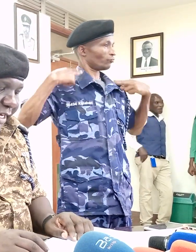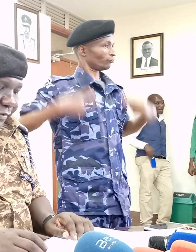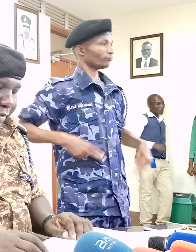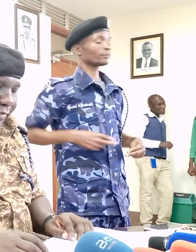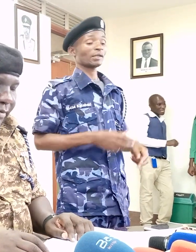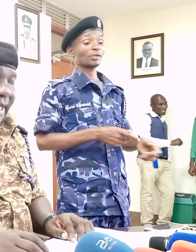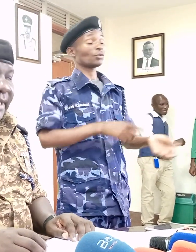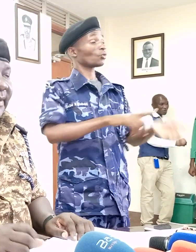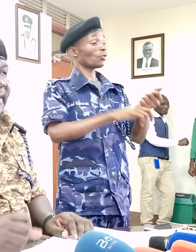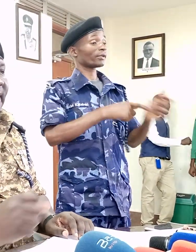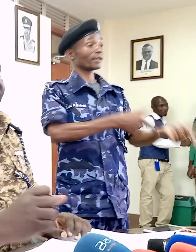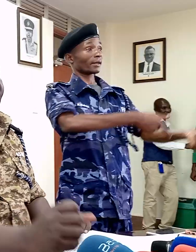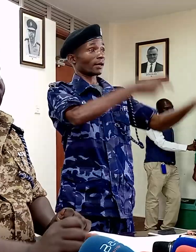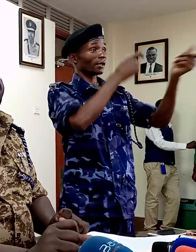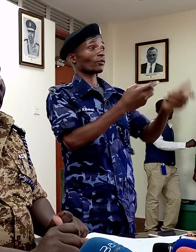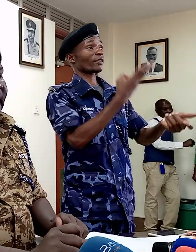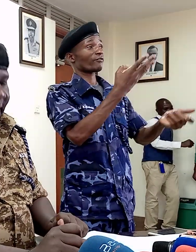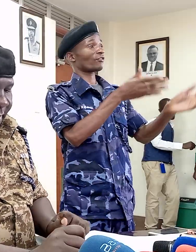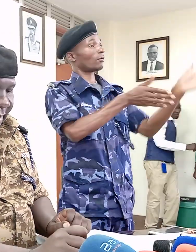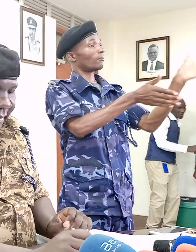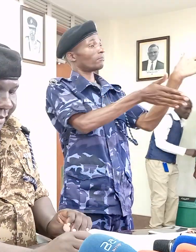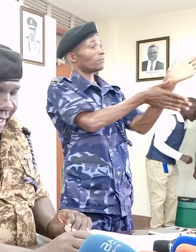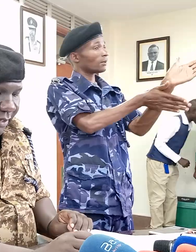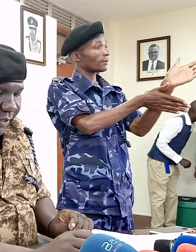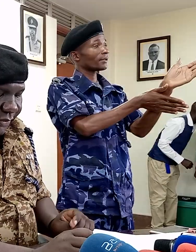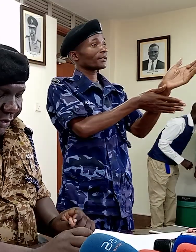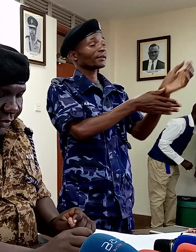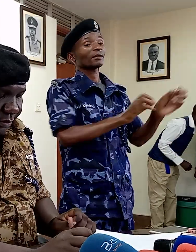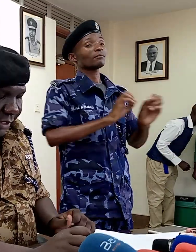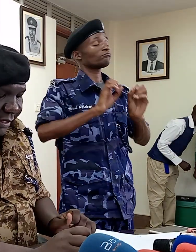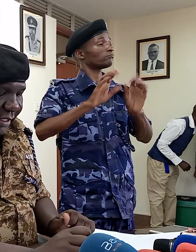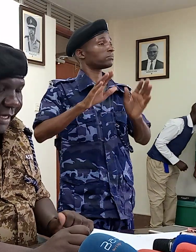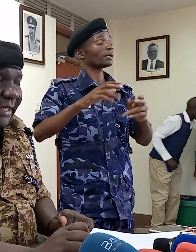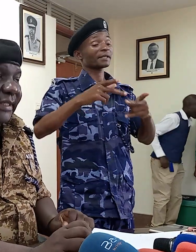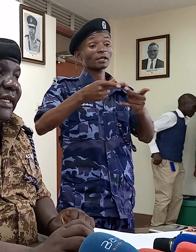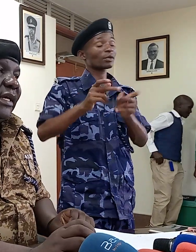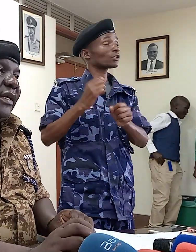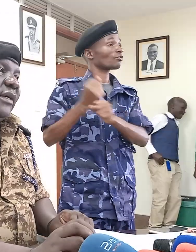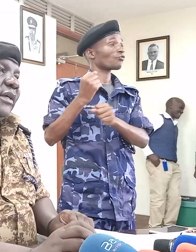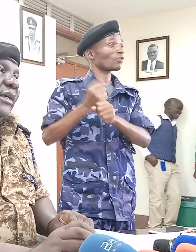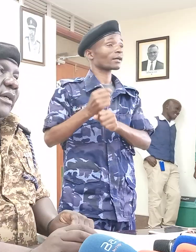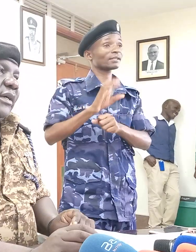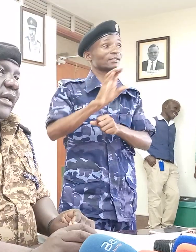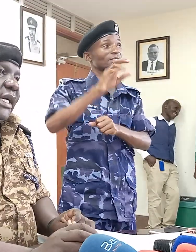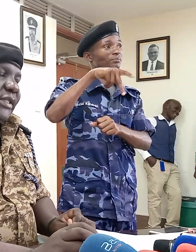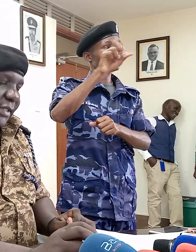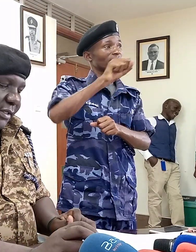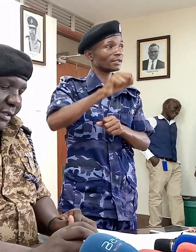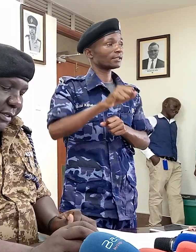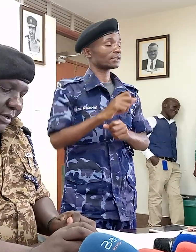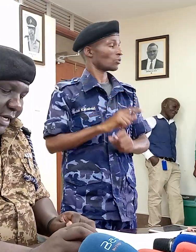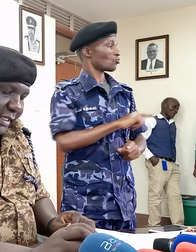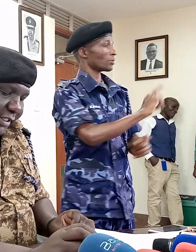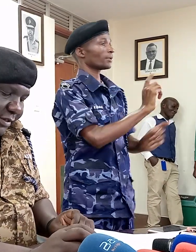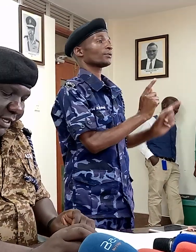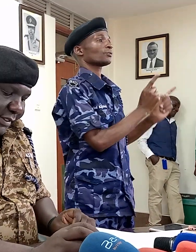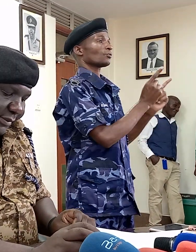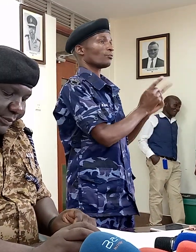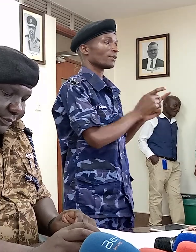picked a rifle with 4 magazines, left his beat at CPS, and went straight to meet the director at